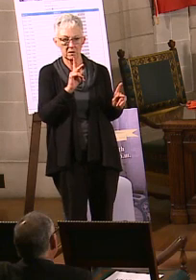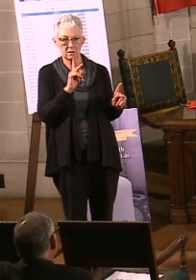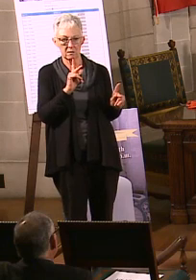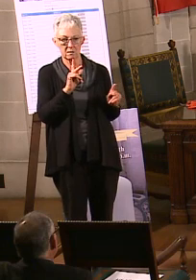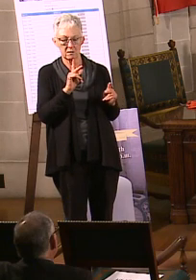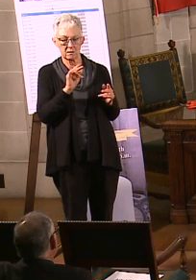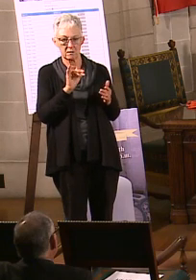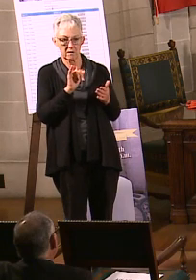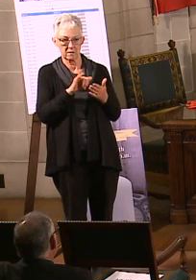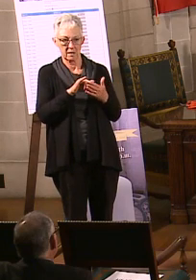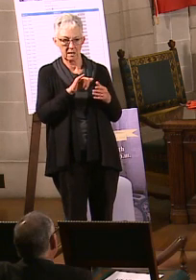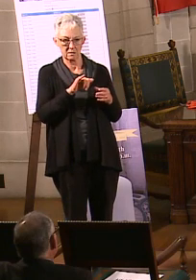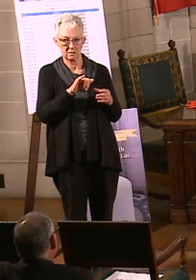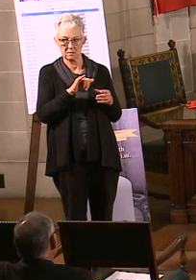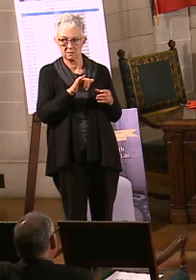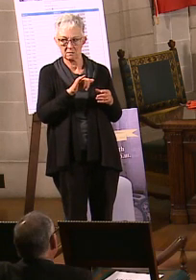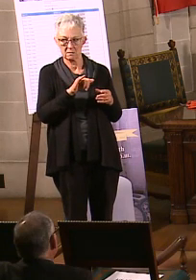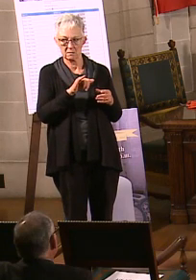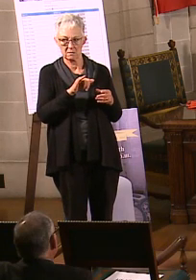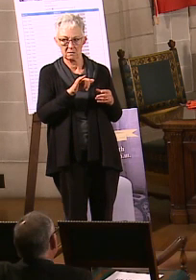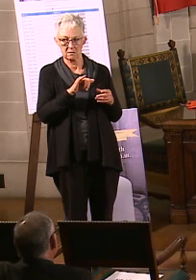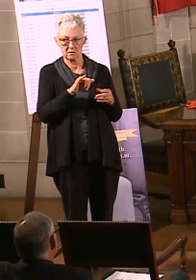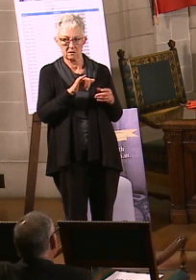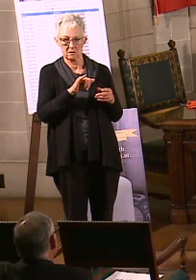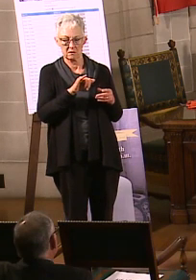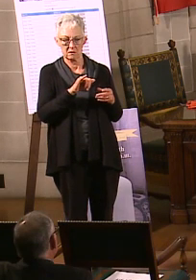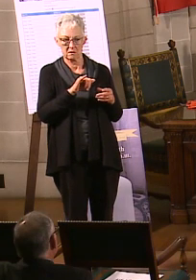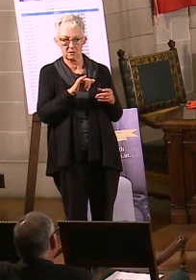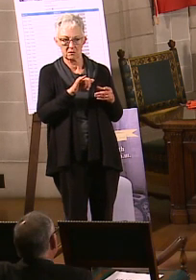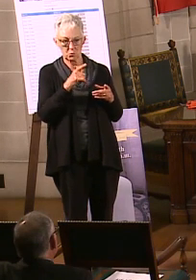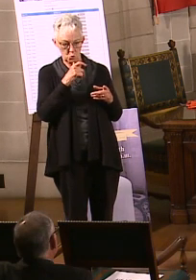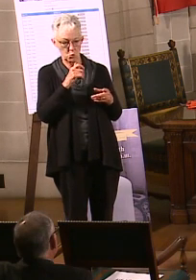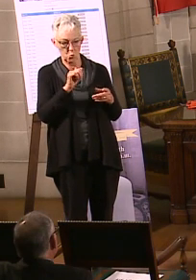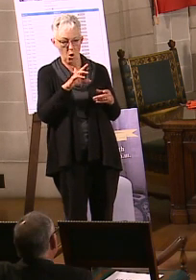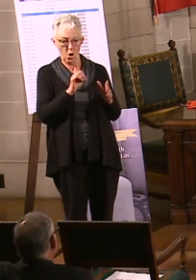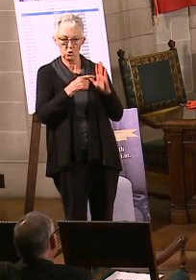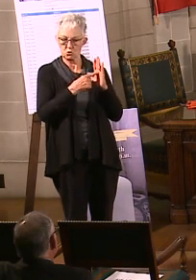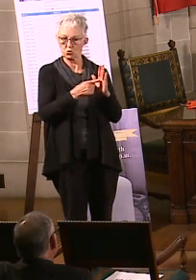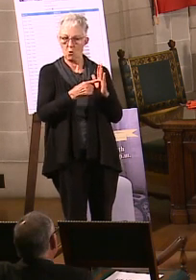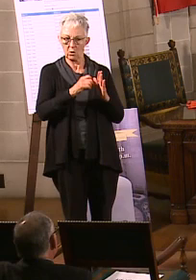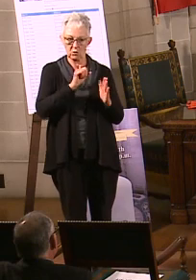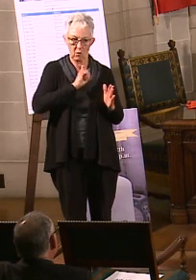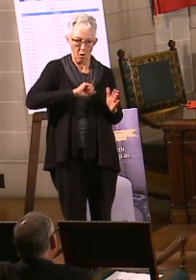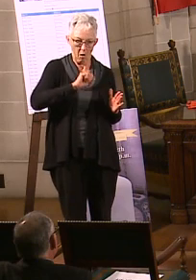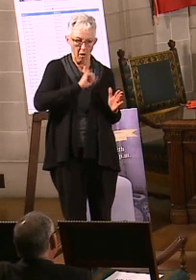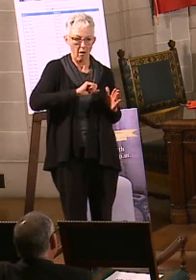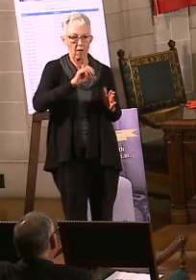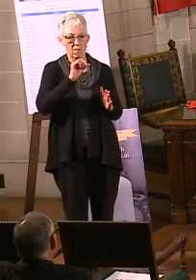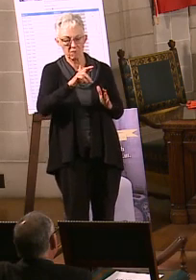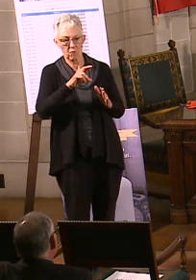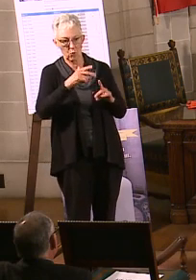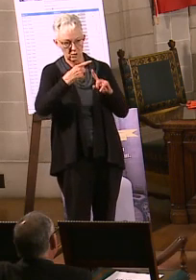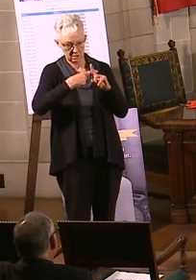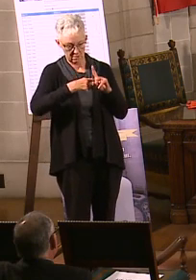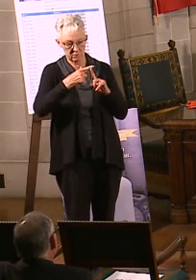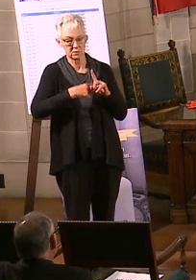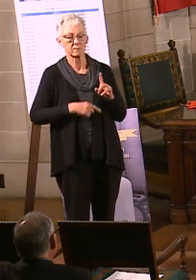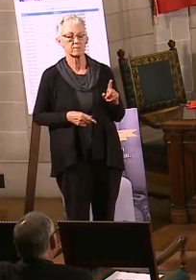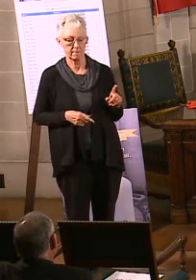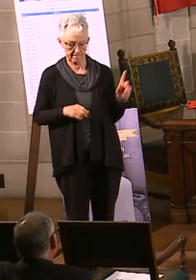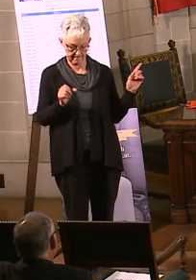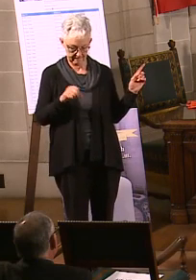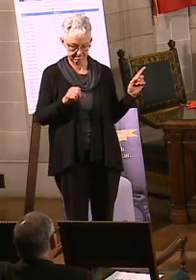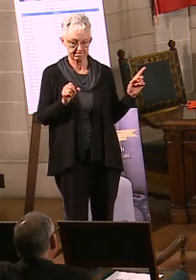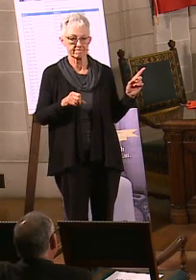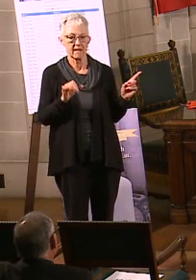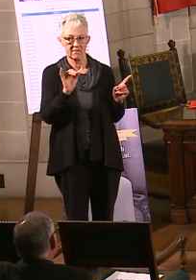have been in the group that were testing, the ones who have the symptoms, the ones who are at the 30%? yeah, absolutely. So again, we've been testing,